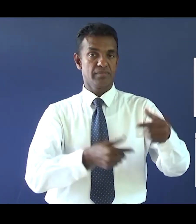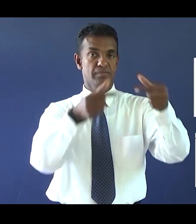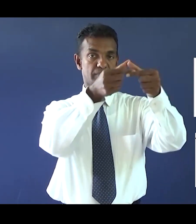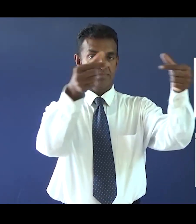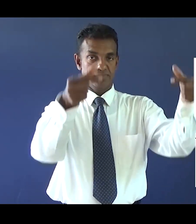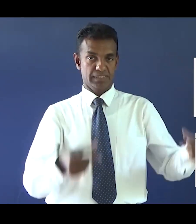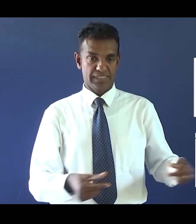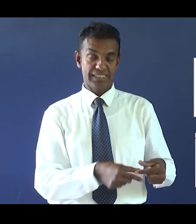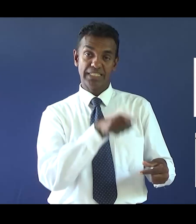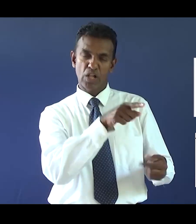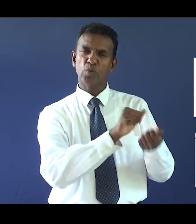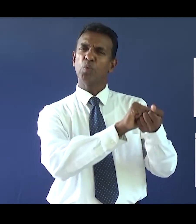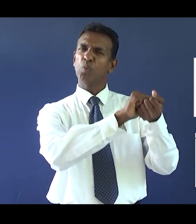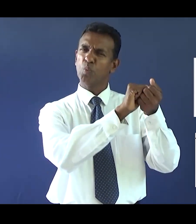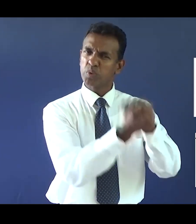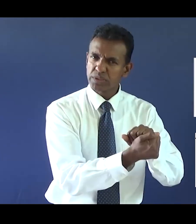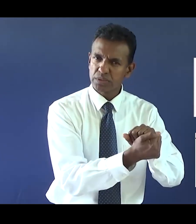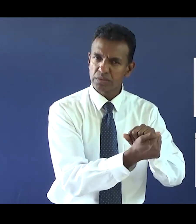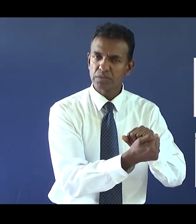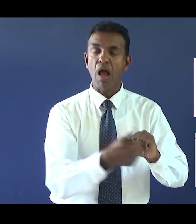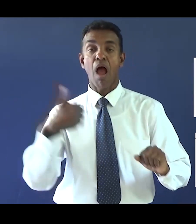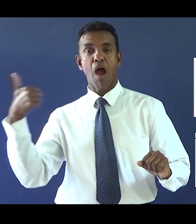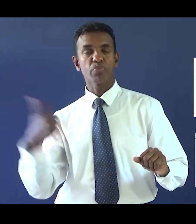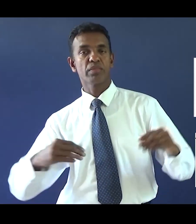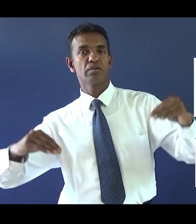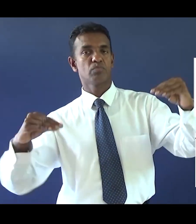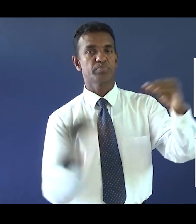If a country wants to get out of this agreement,